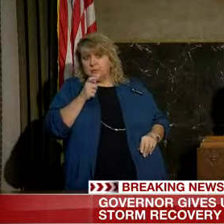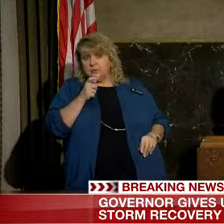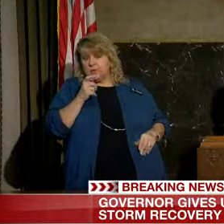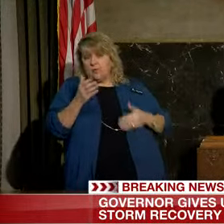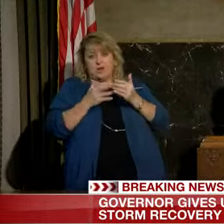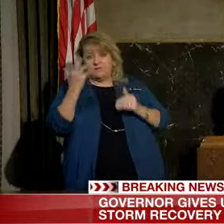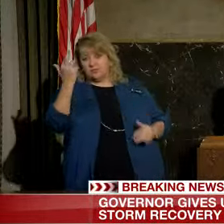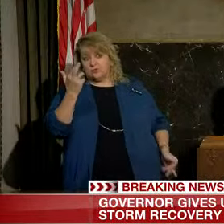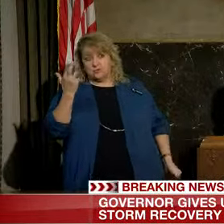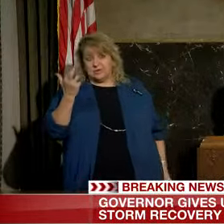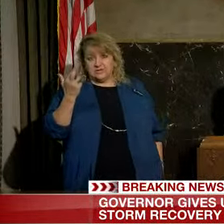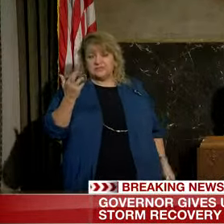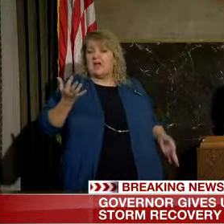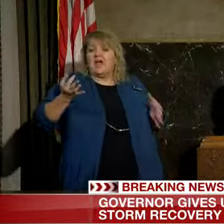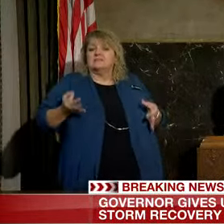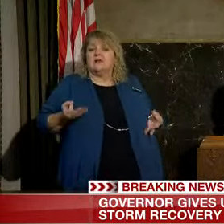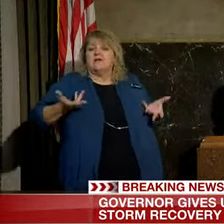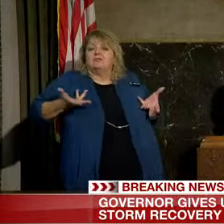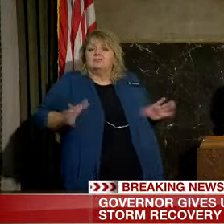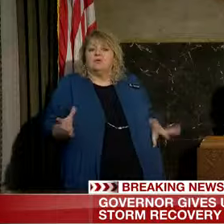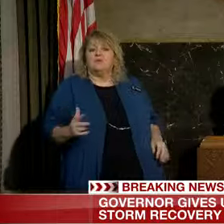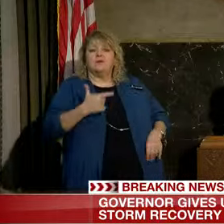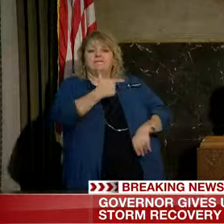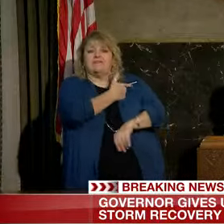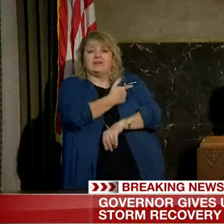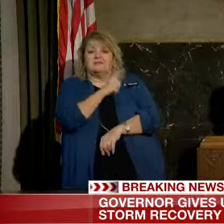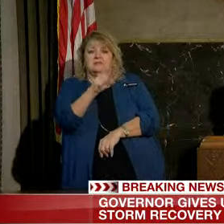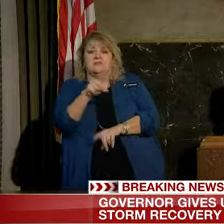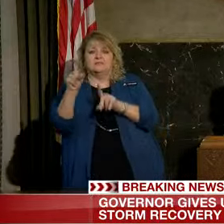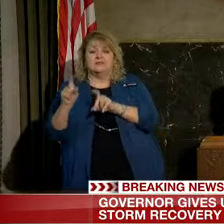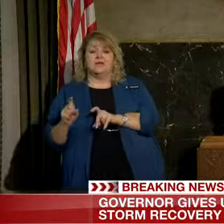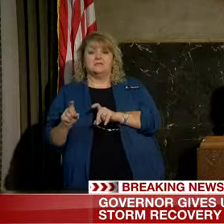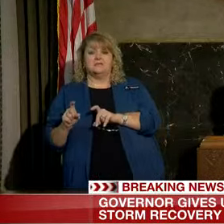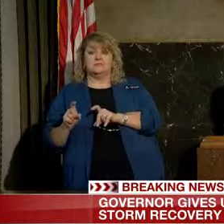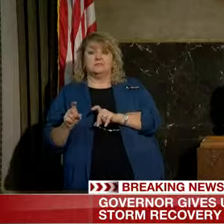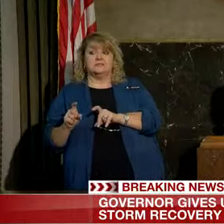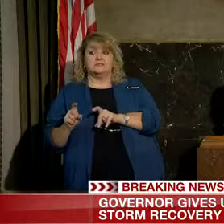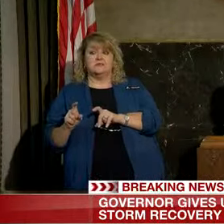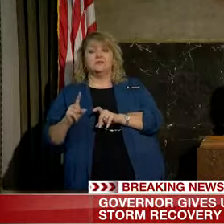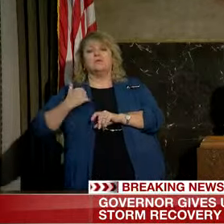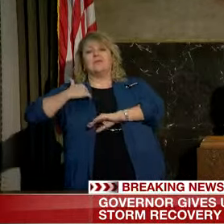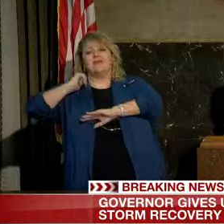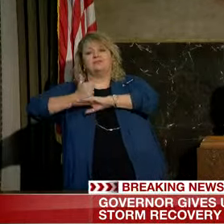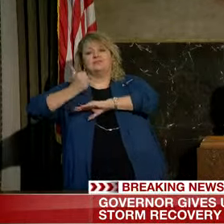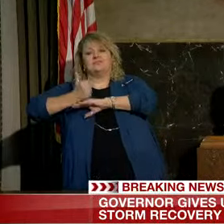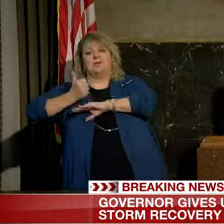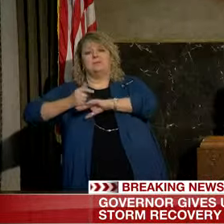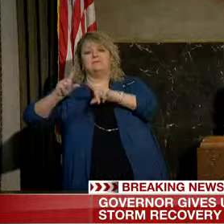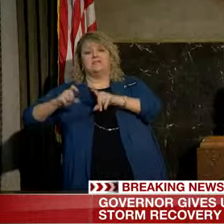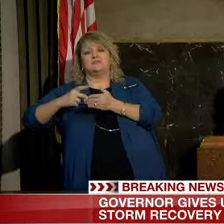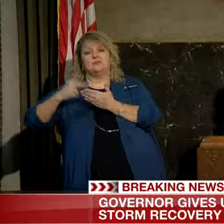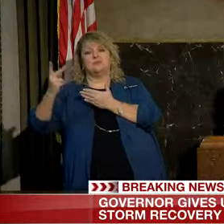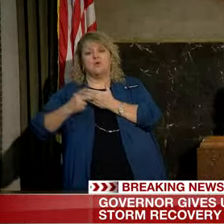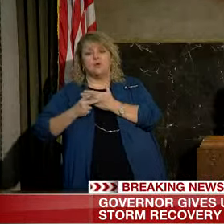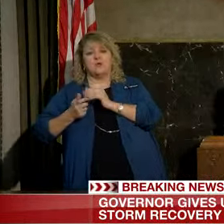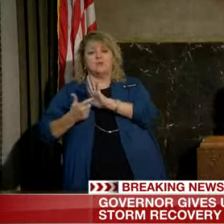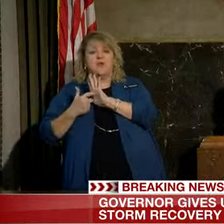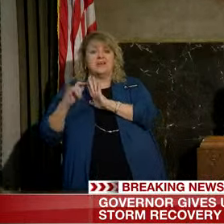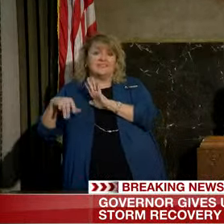reason, continue to choose not to be vaccinated would have to be tested. Well, standing up the testing program that would be required is